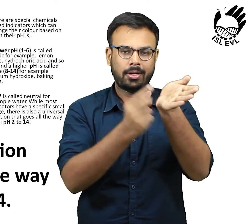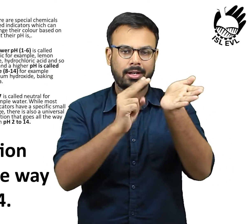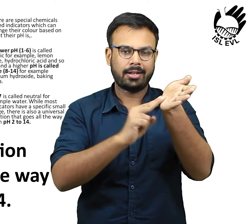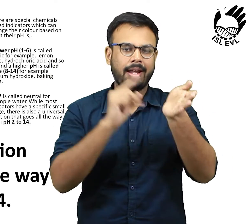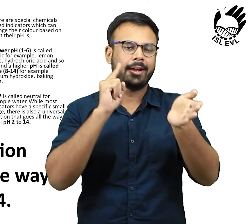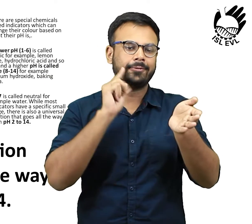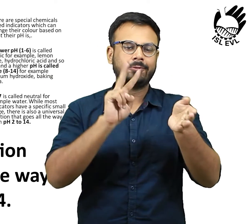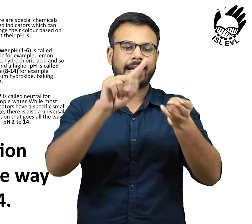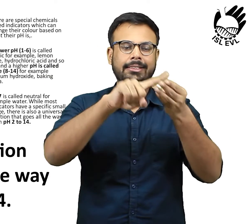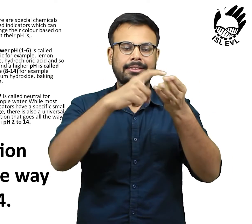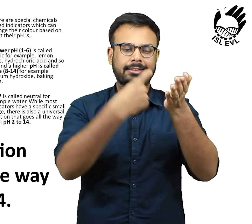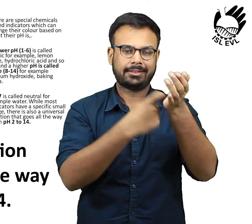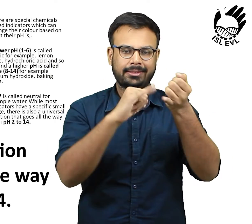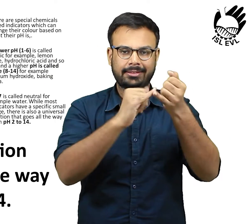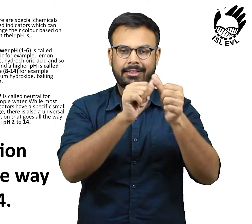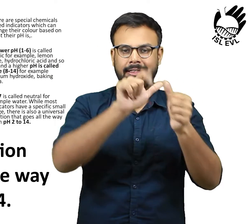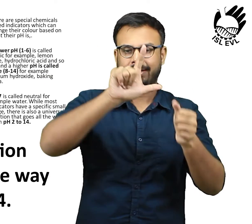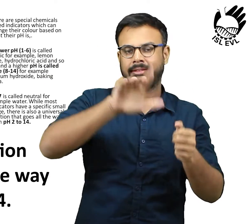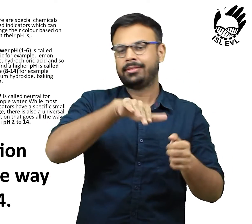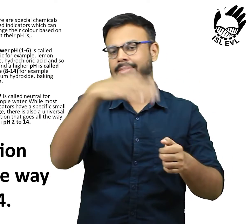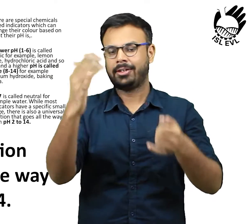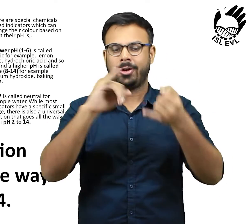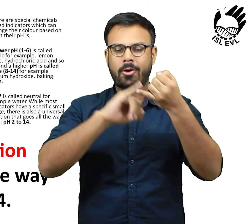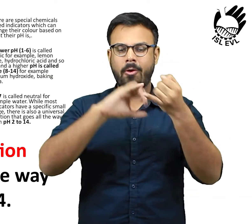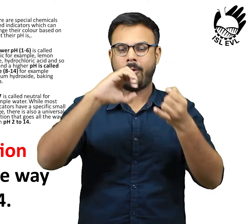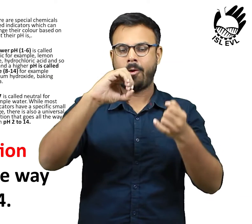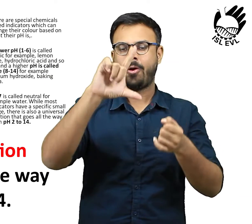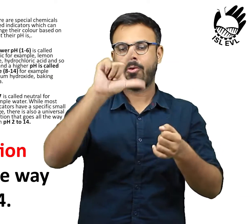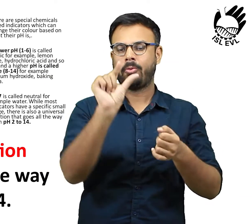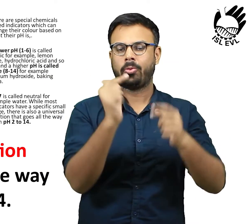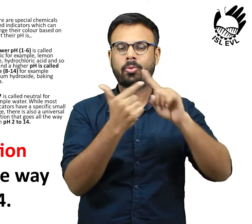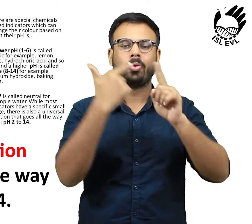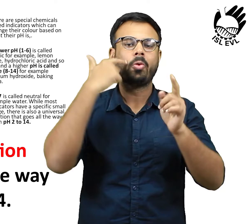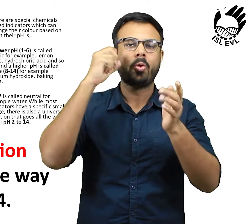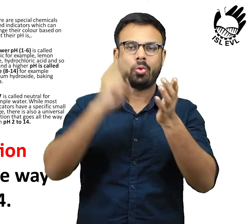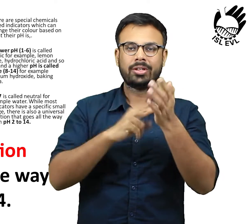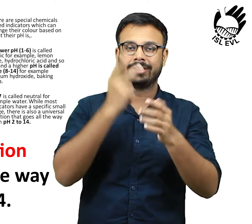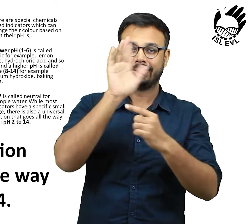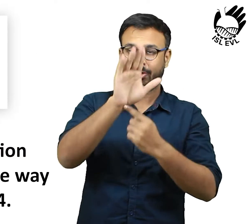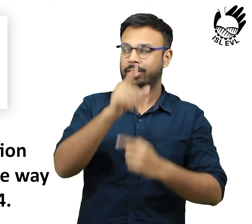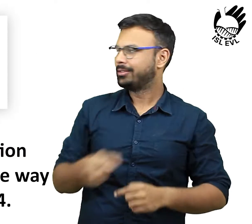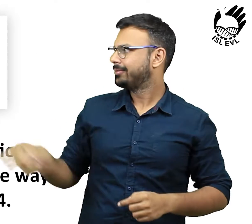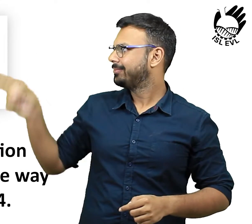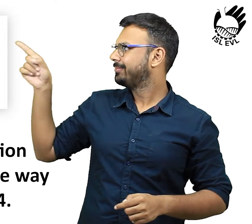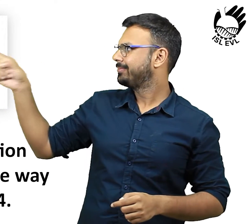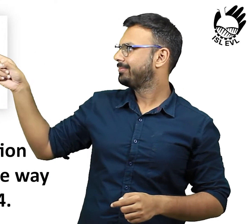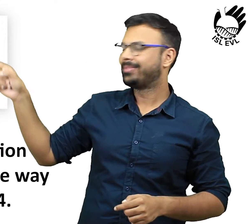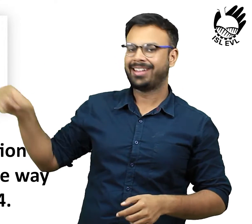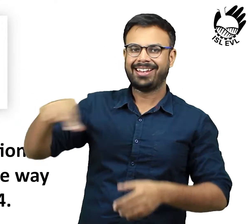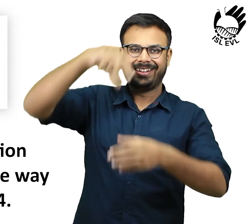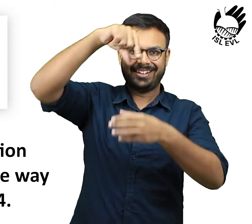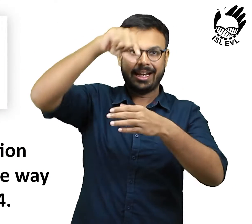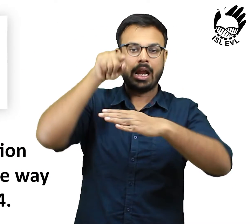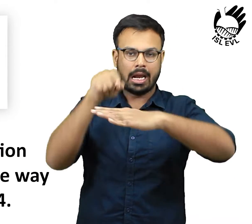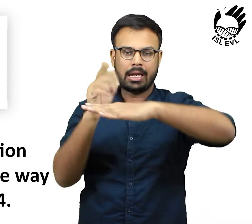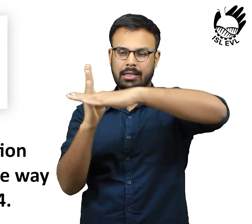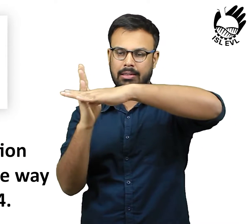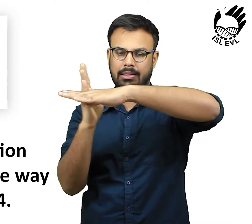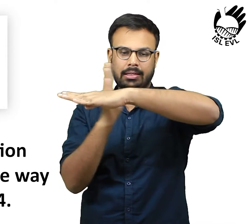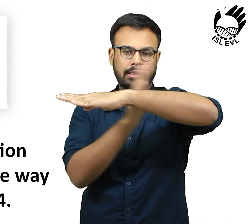While most indicators have a specific and small range, there is also a universal solution that